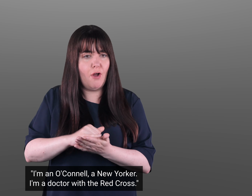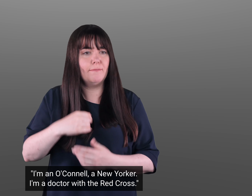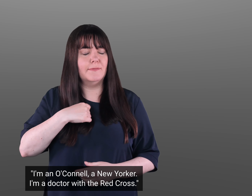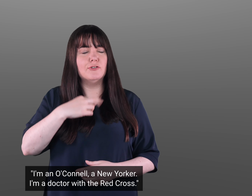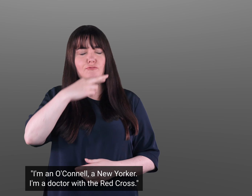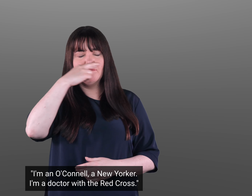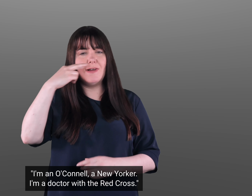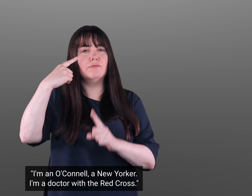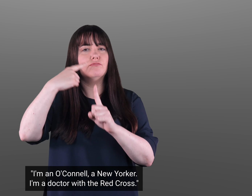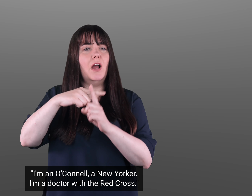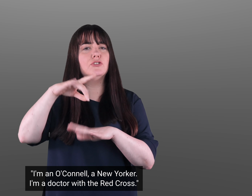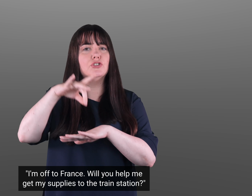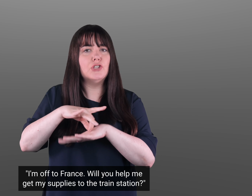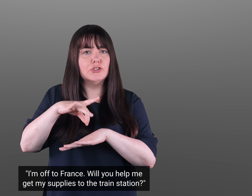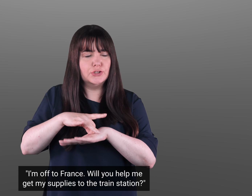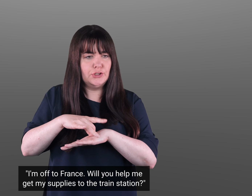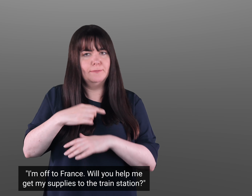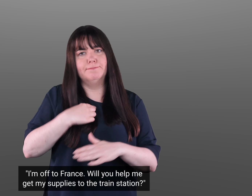Cross. I'm off to France."